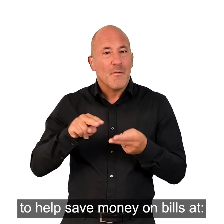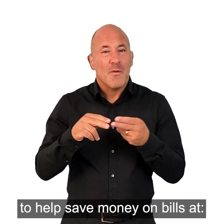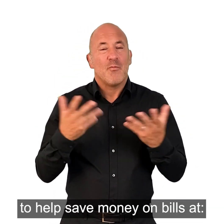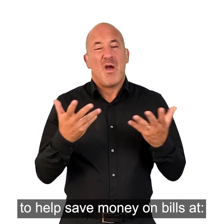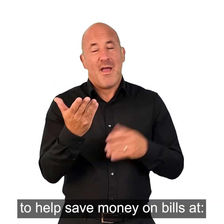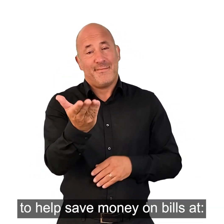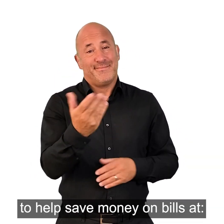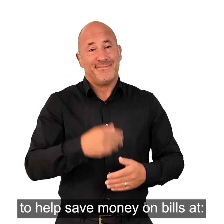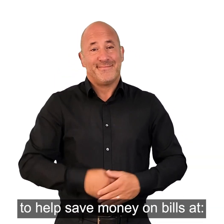bills at